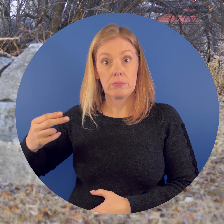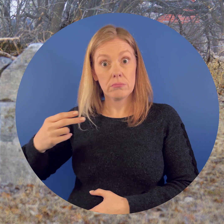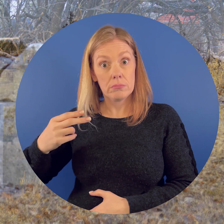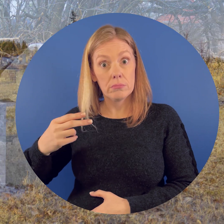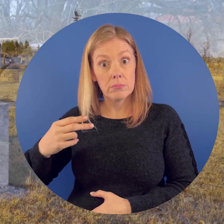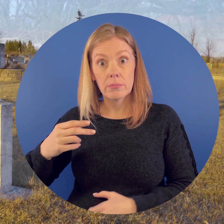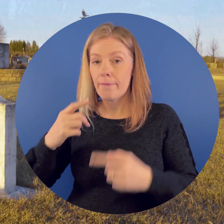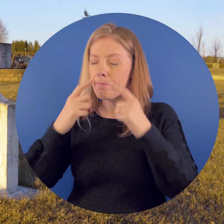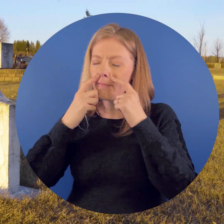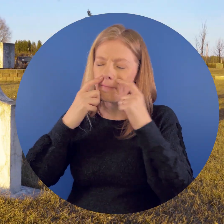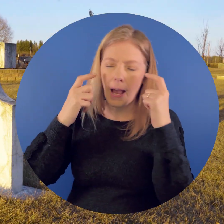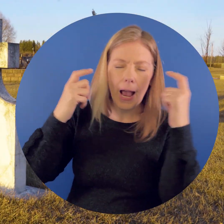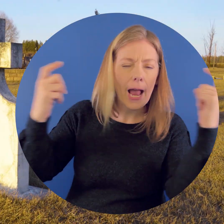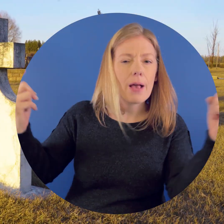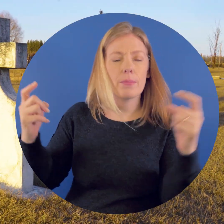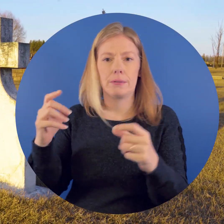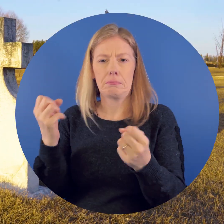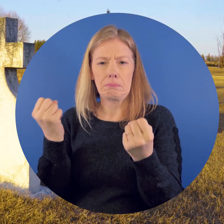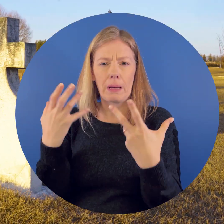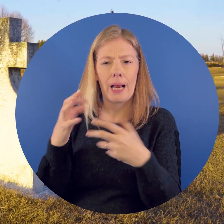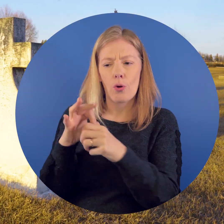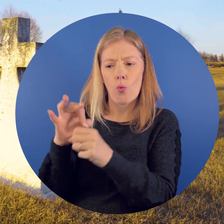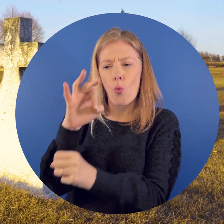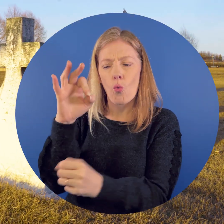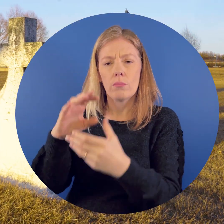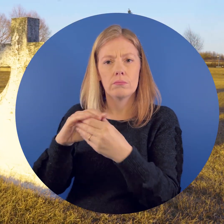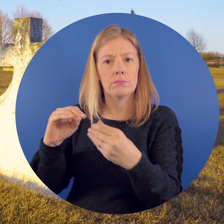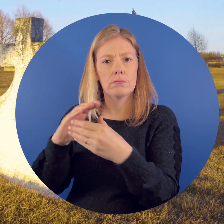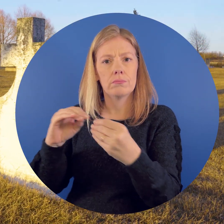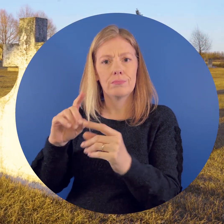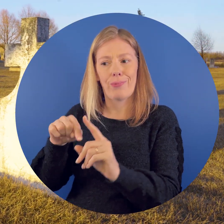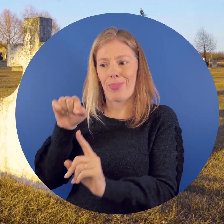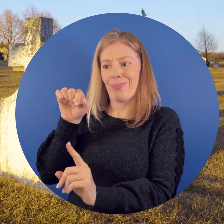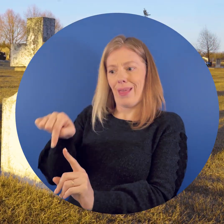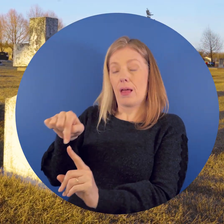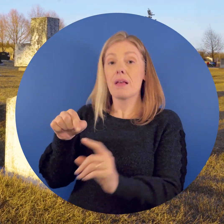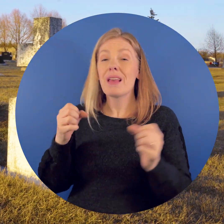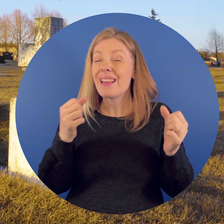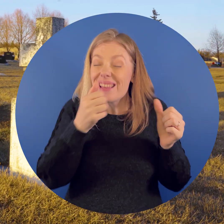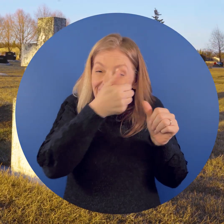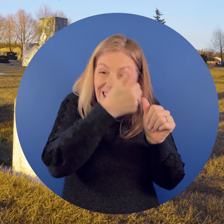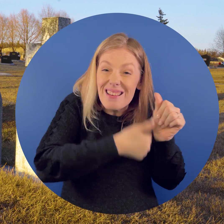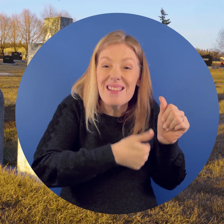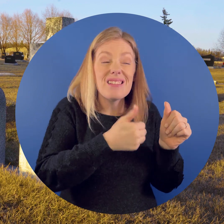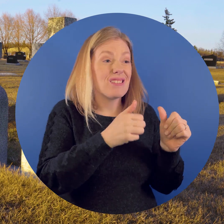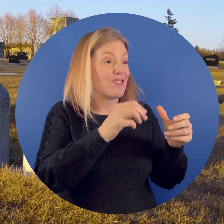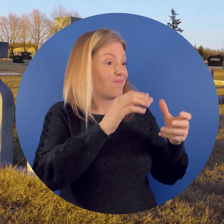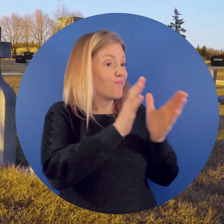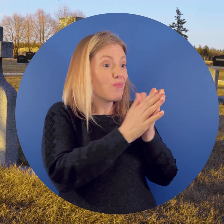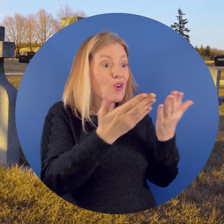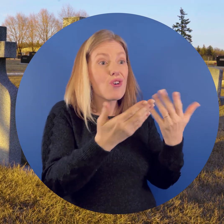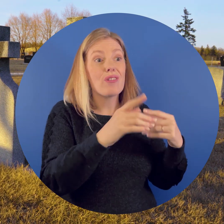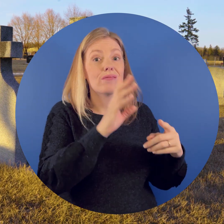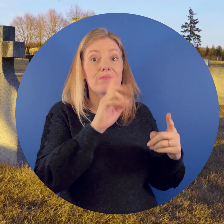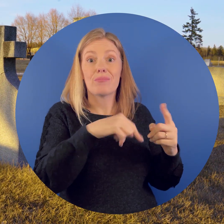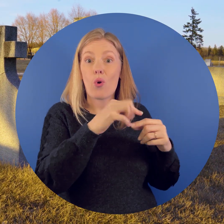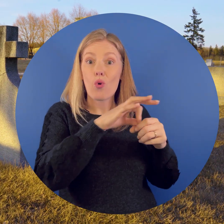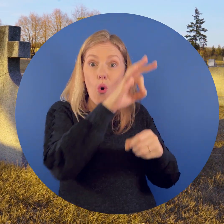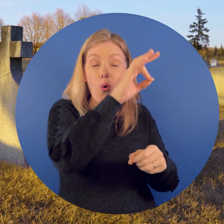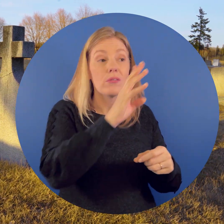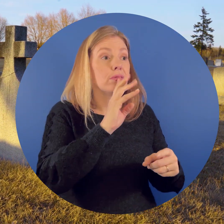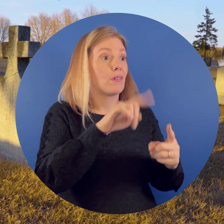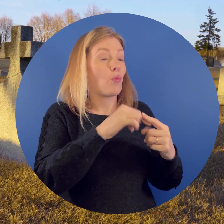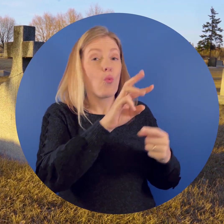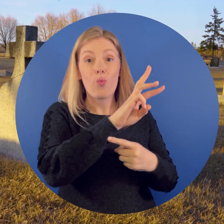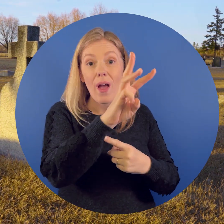in Manitoba, and it is mentioned in every paranormal book and website. And for decades, people have seen and experienced